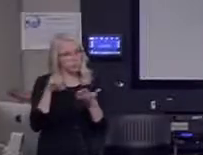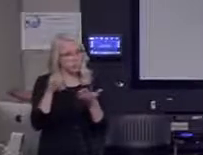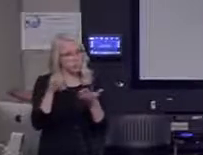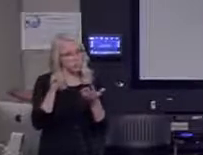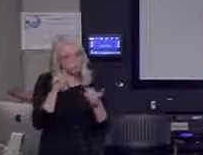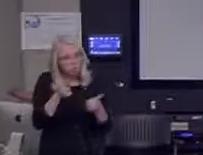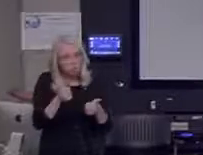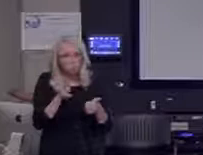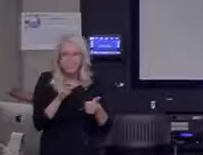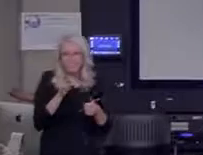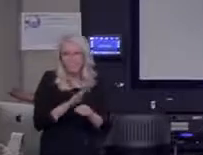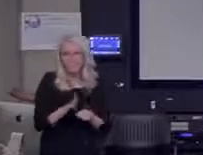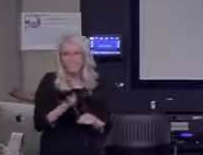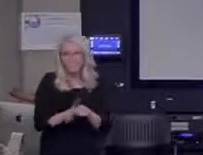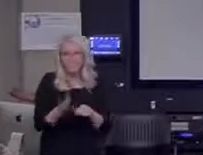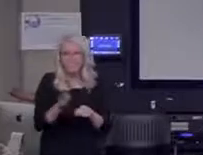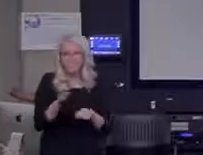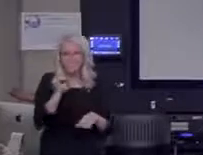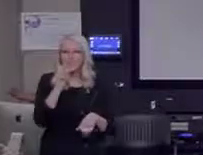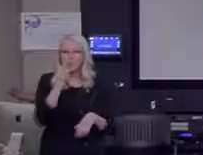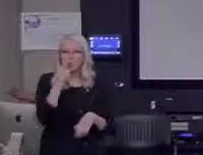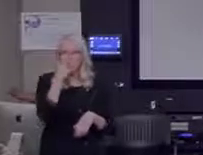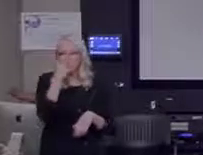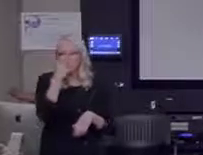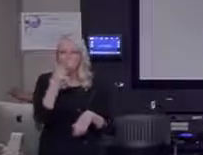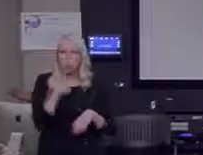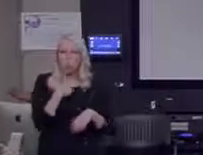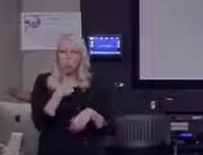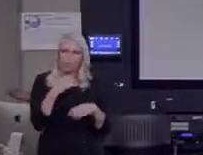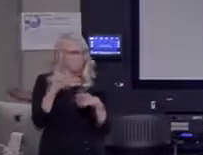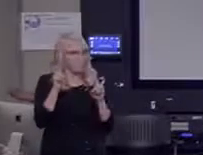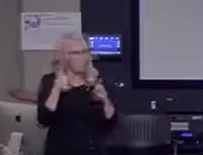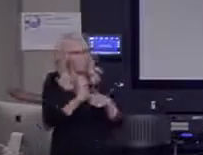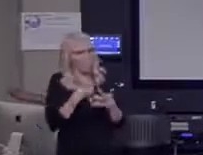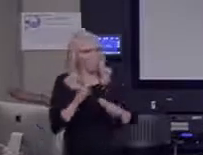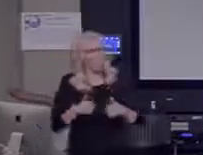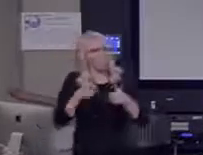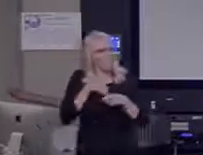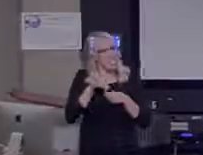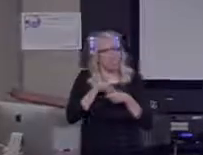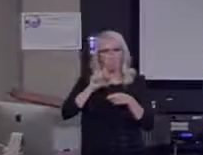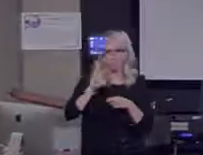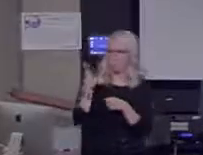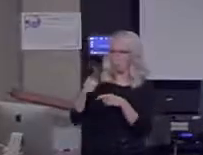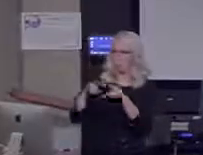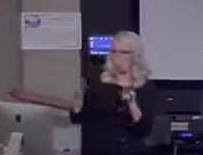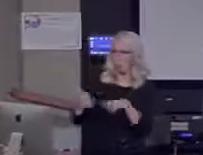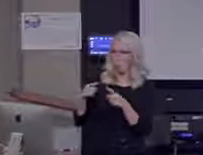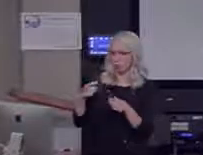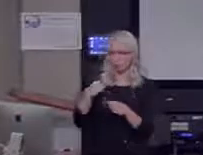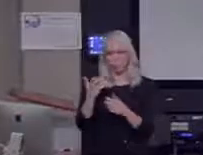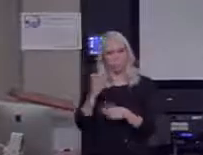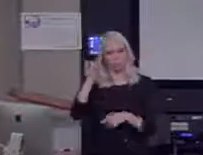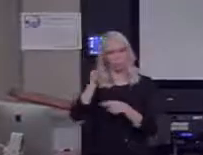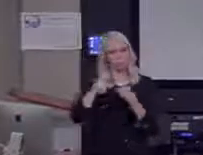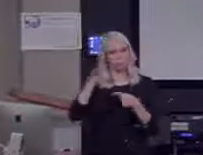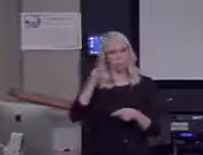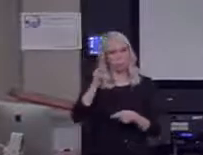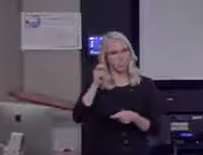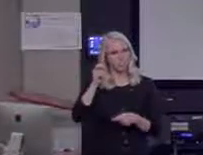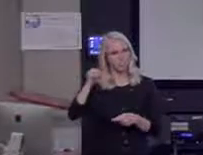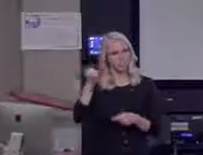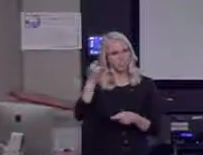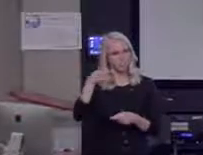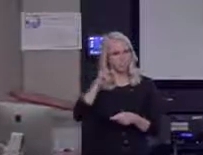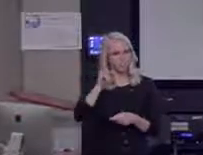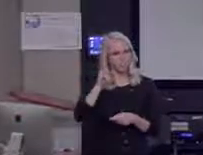enough. So we don't want to just live inside the quadrants. What we would like to do is